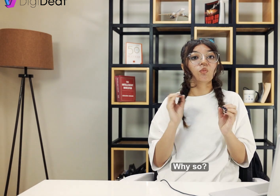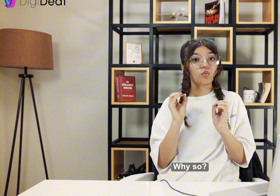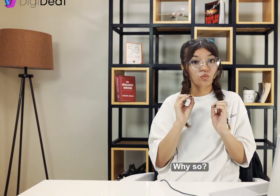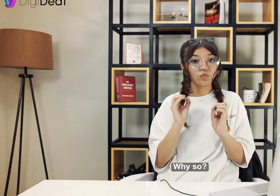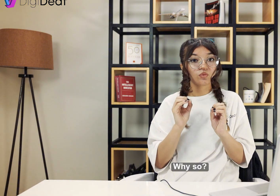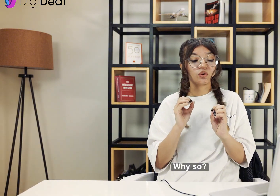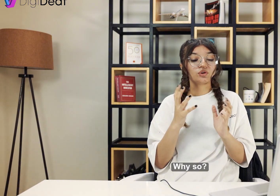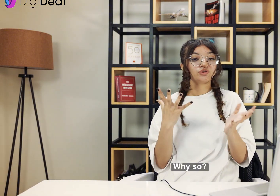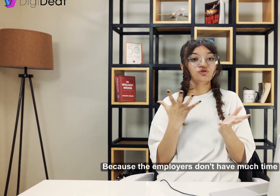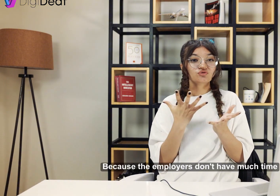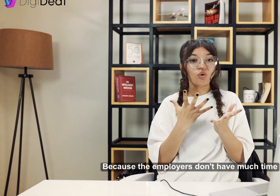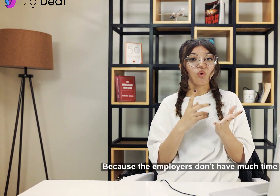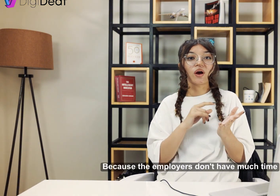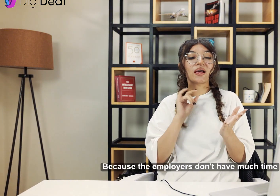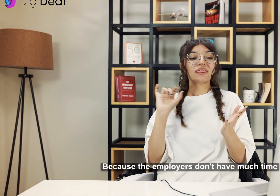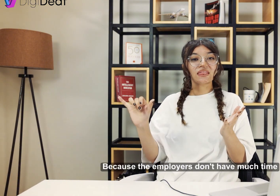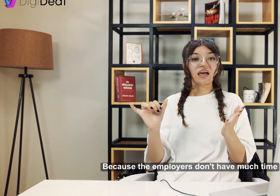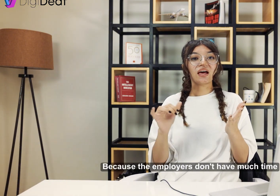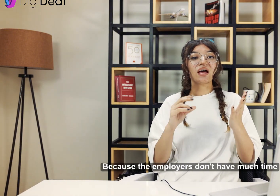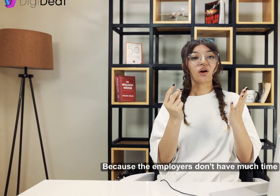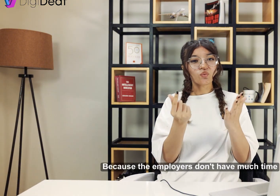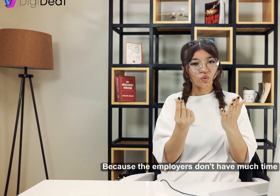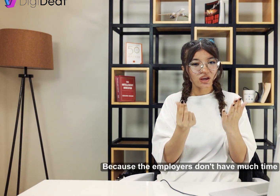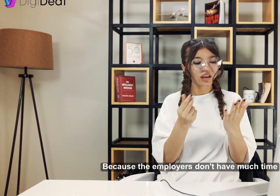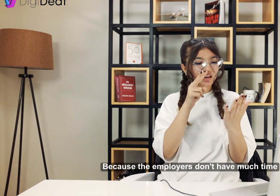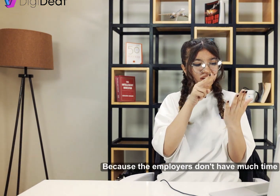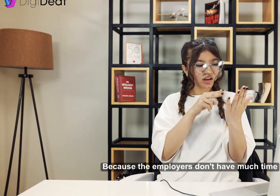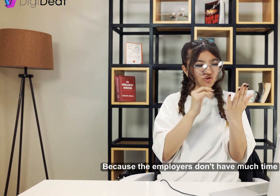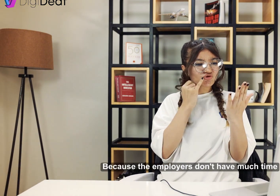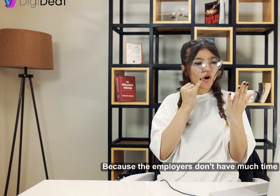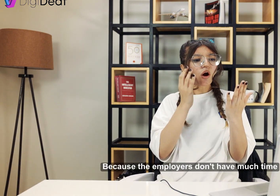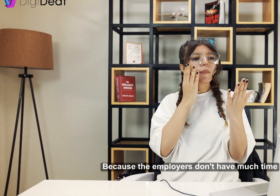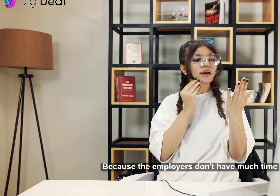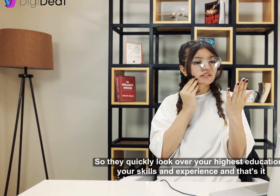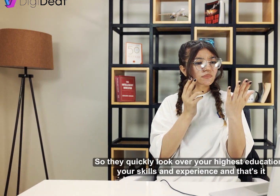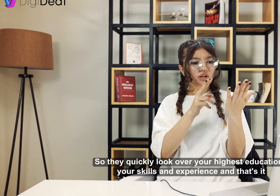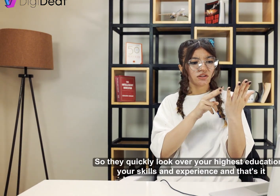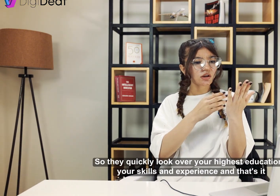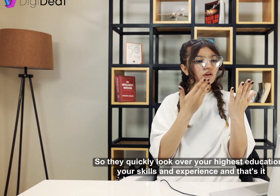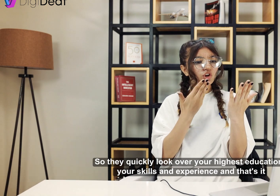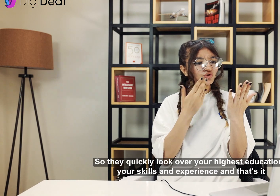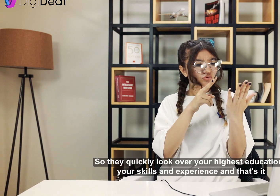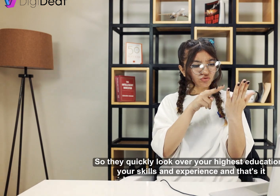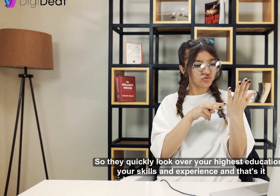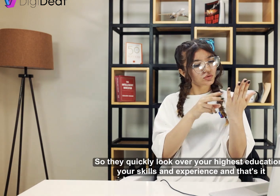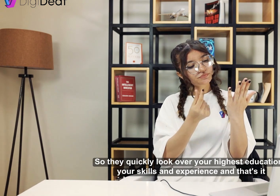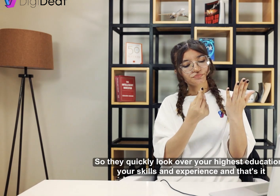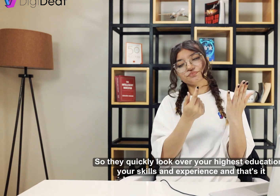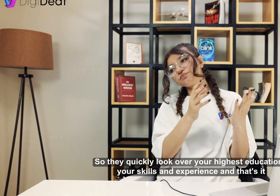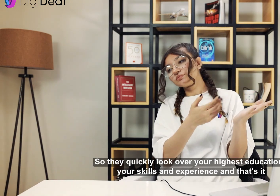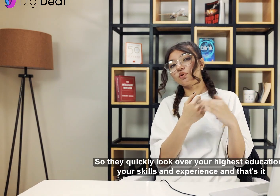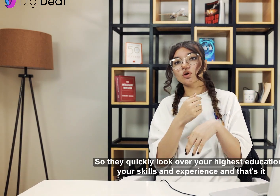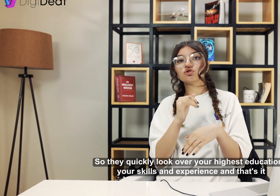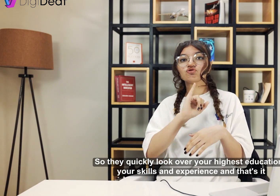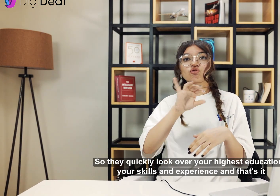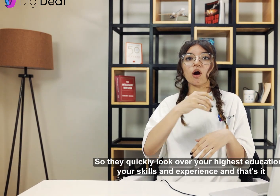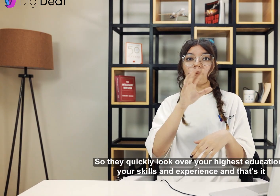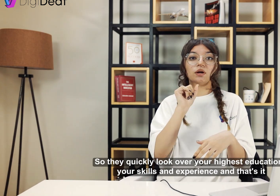Why so? Because the employers don't have much time. So they quickly look over your highest education, your skills